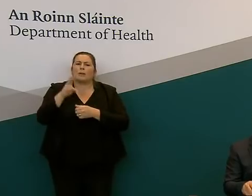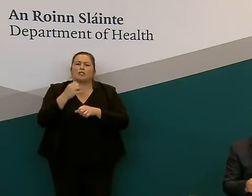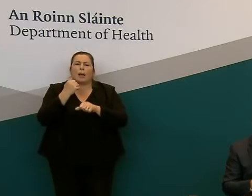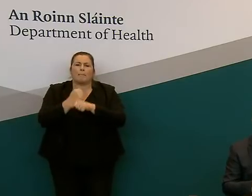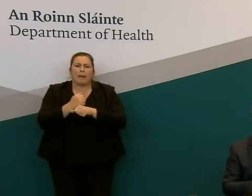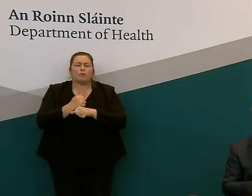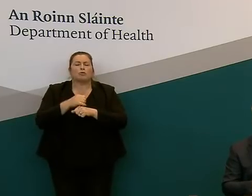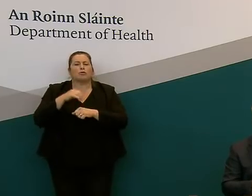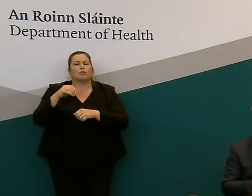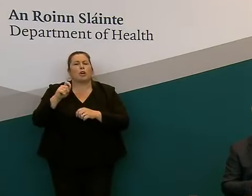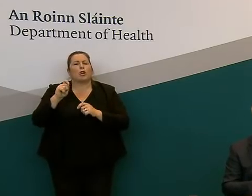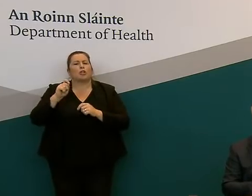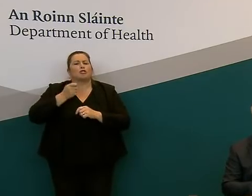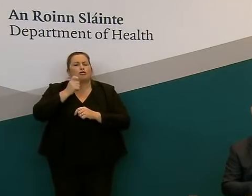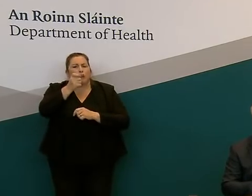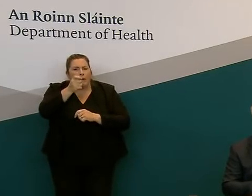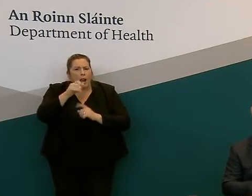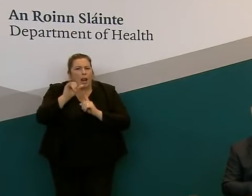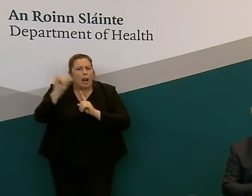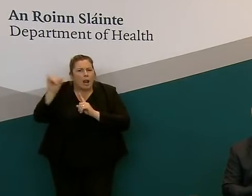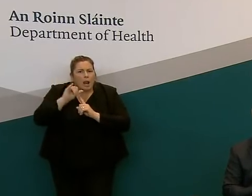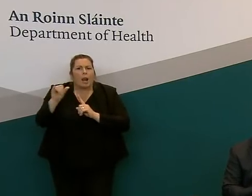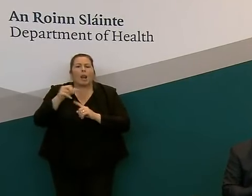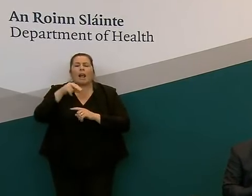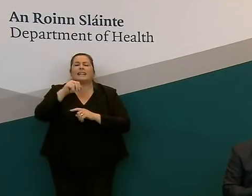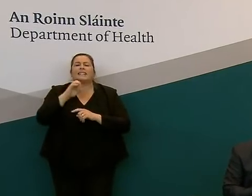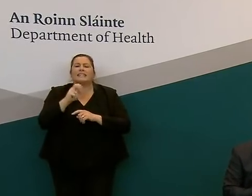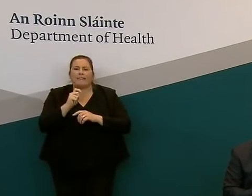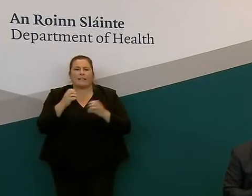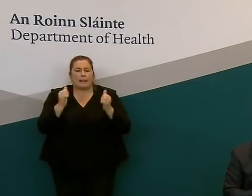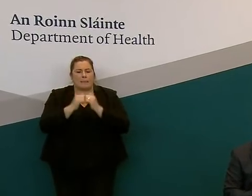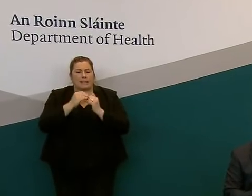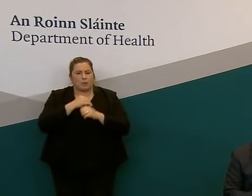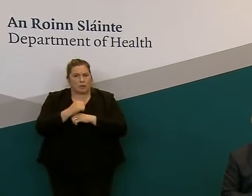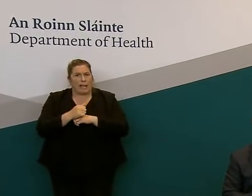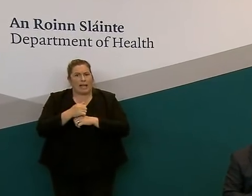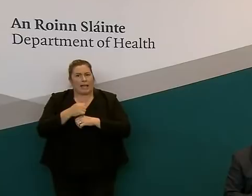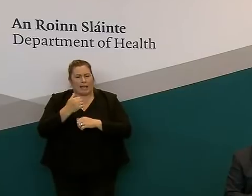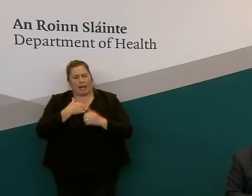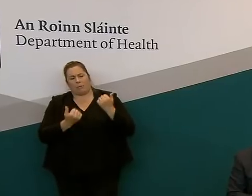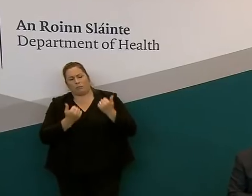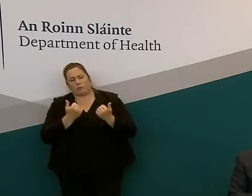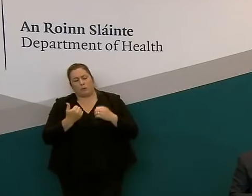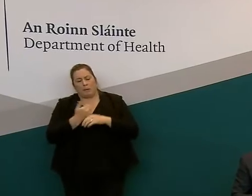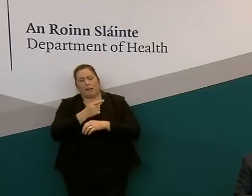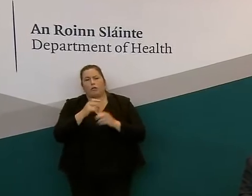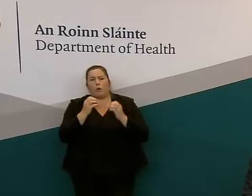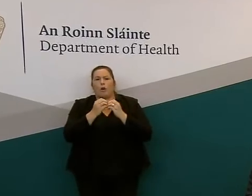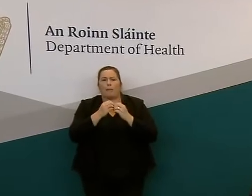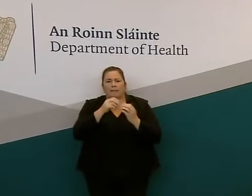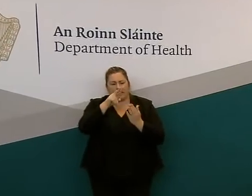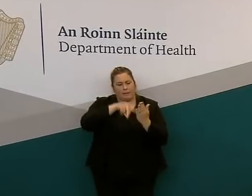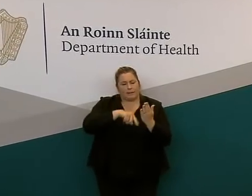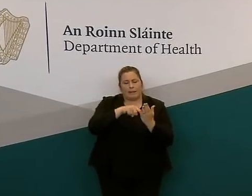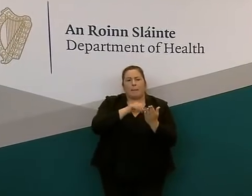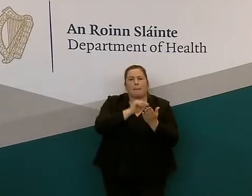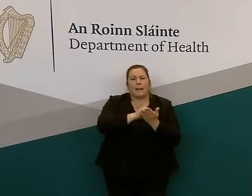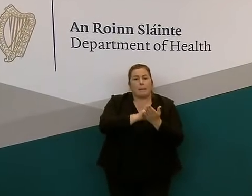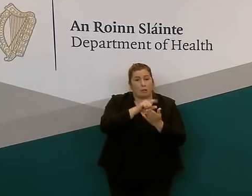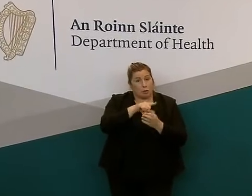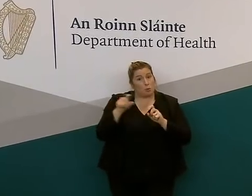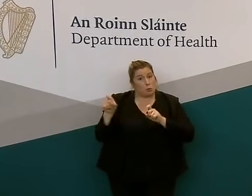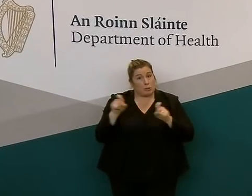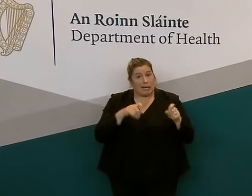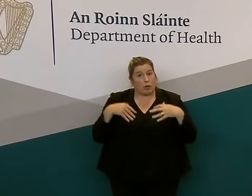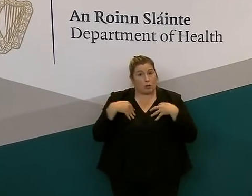lot of people's minds? You NPHET met today. I'm judging by your comments in the press release and what you've said today. Are you still very concerned about travel? And what sort